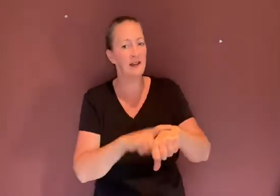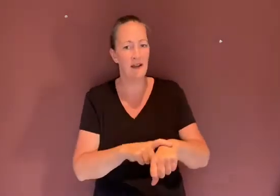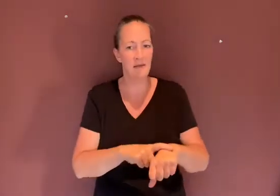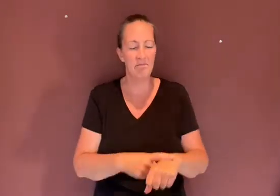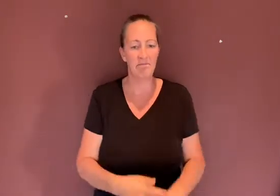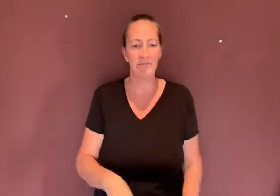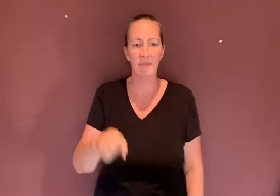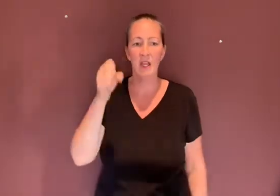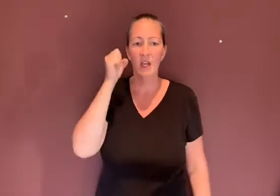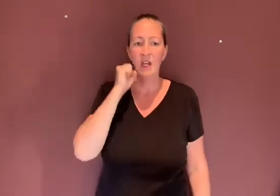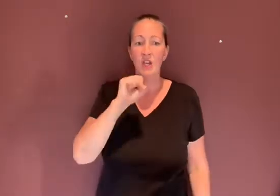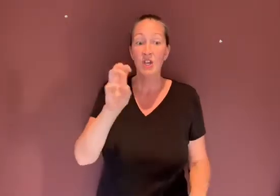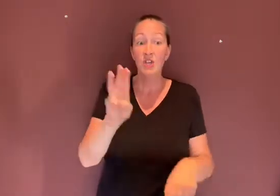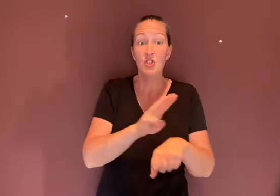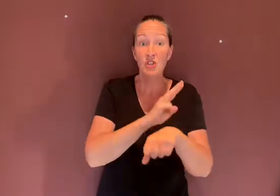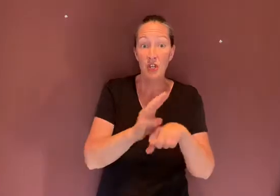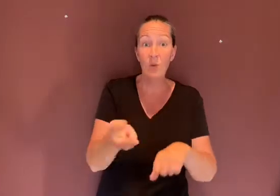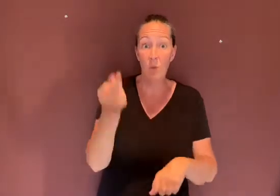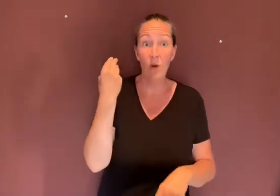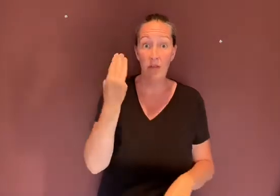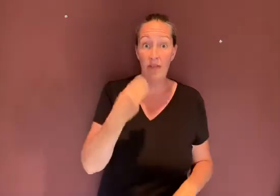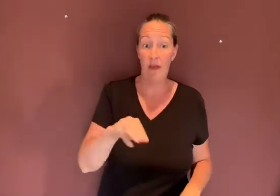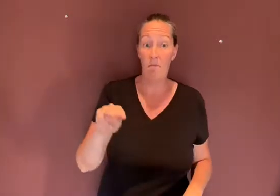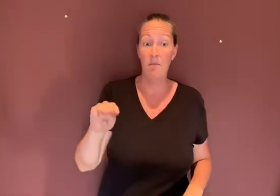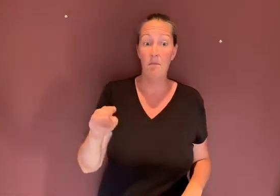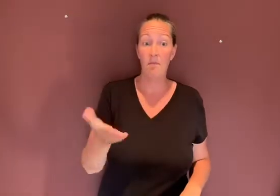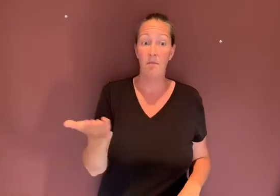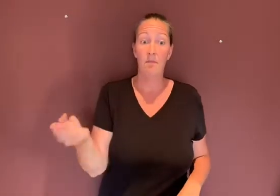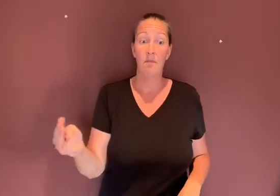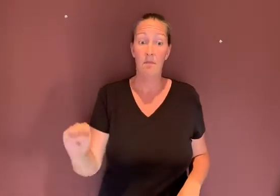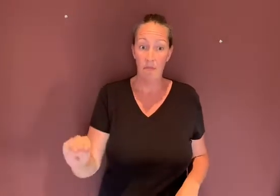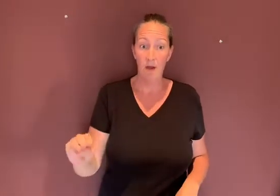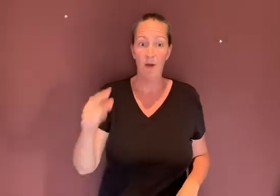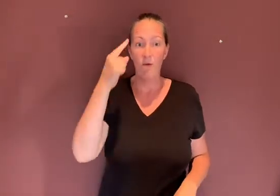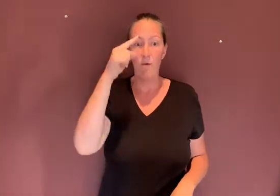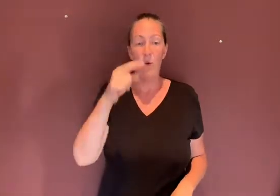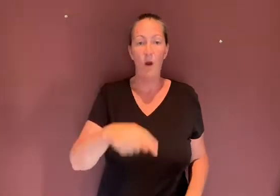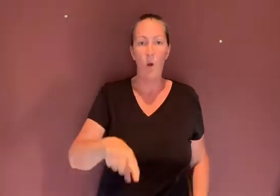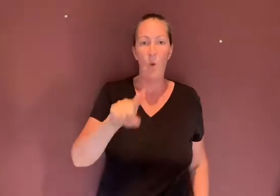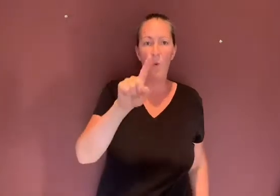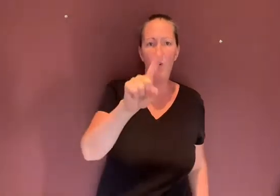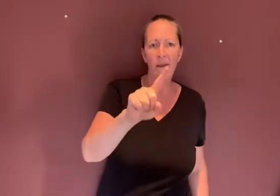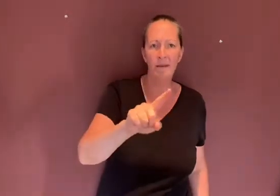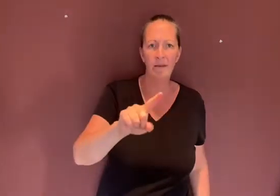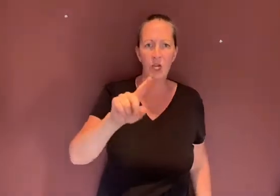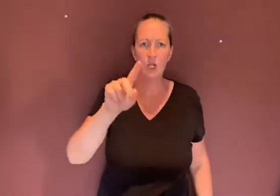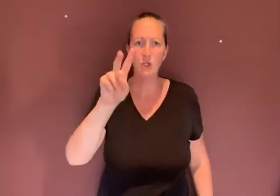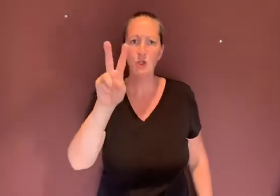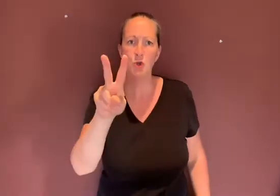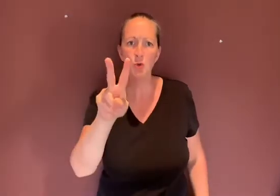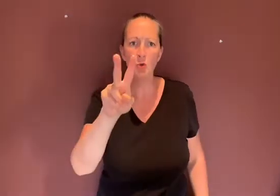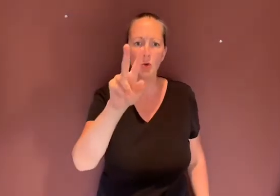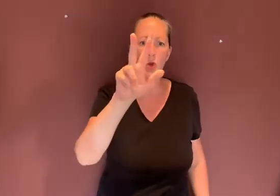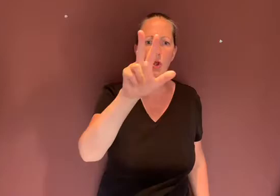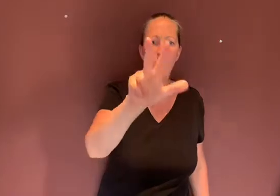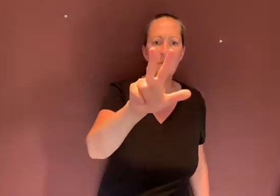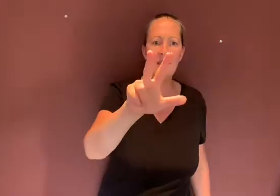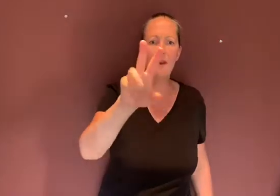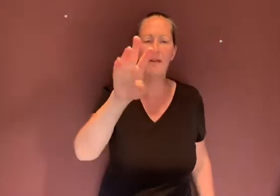time. She wore them for 1, 2, 3,